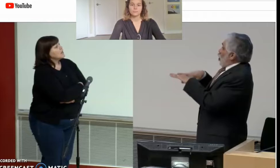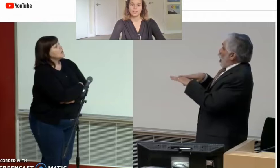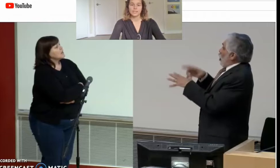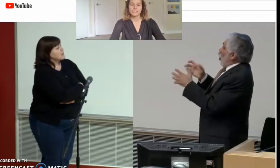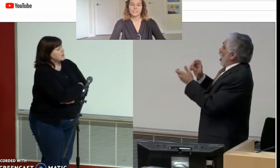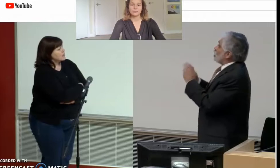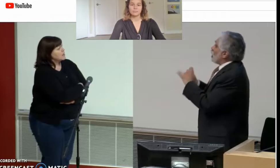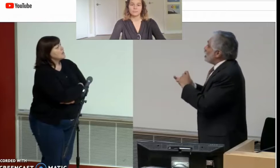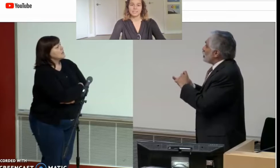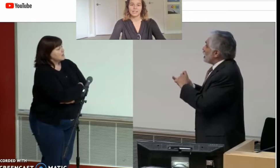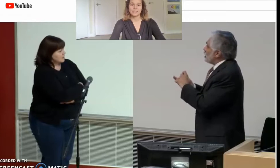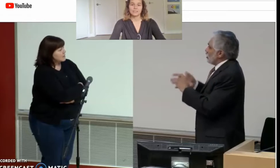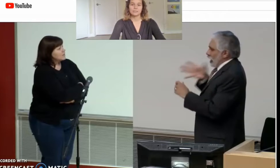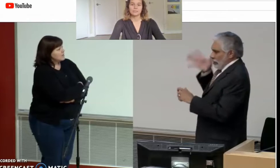I can't change people's mentality.